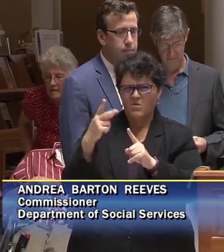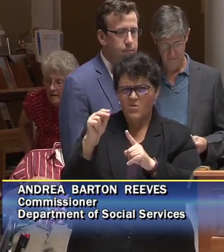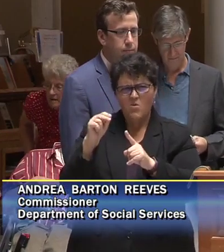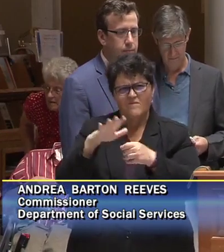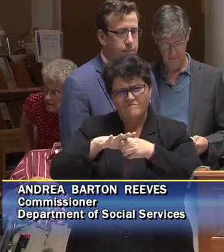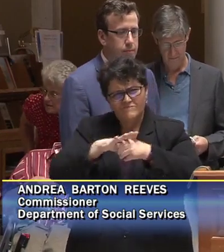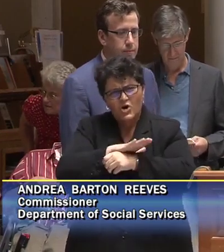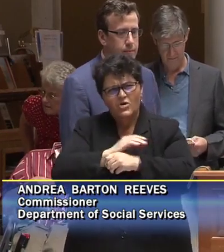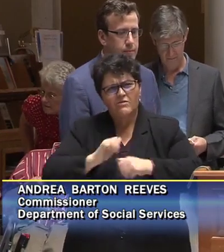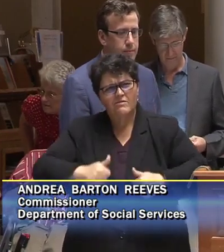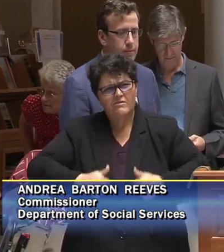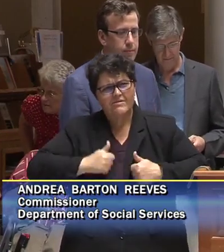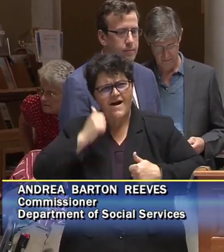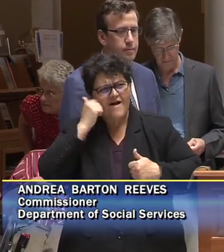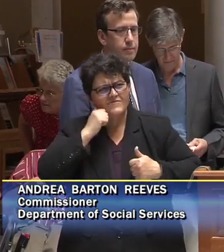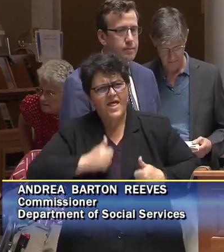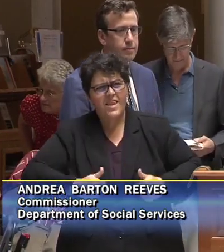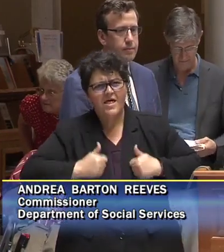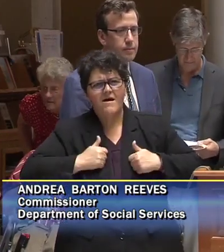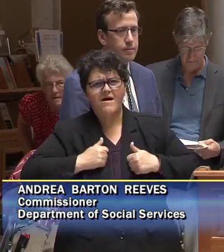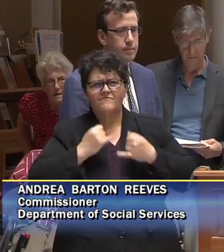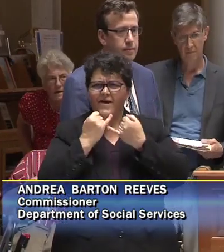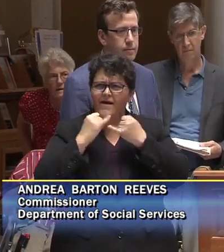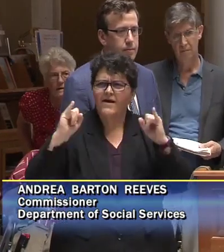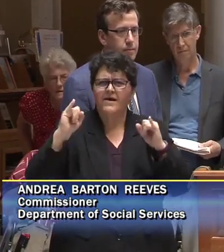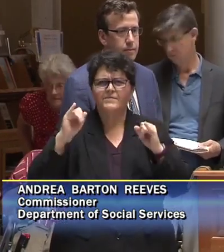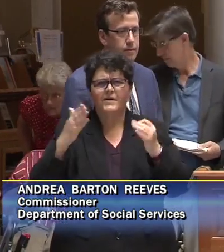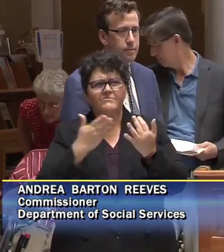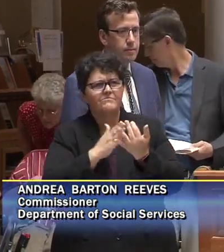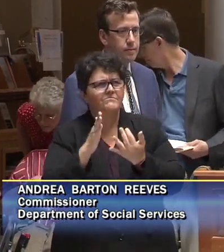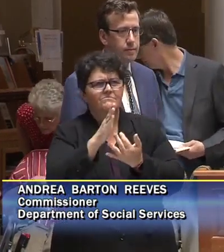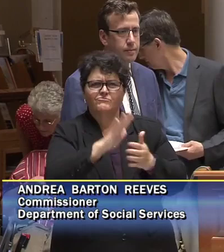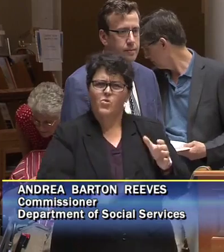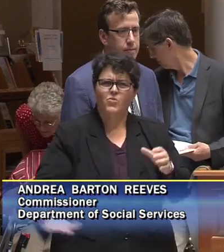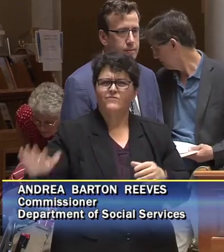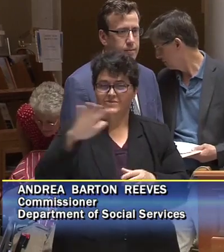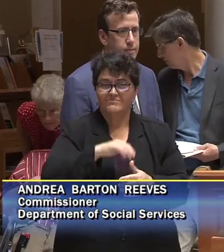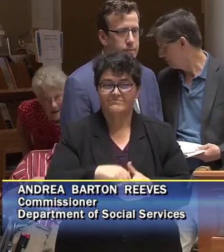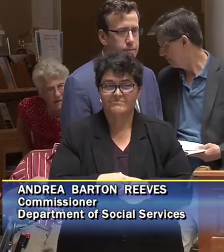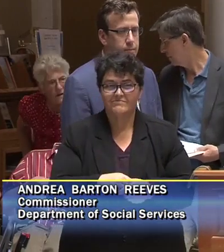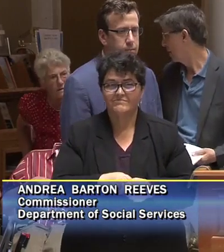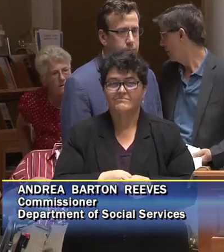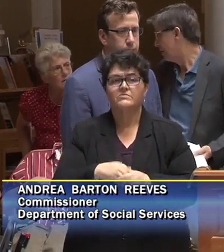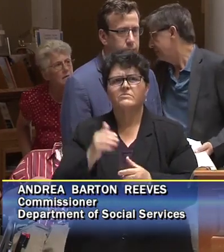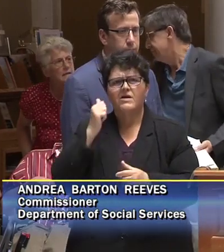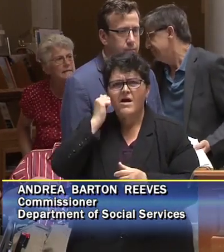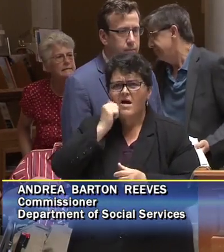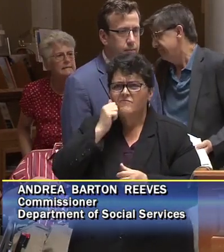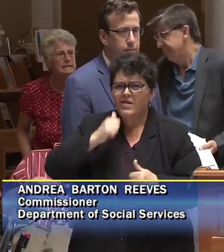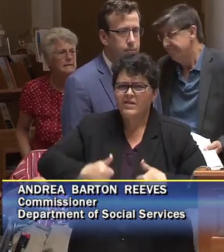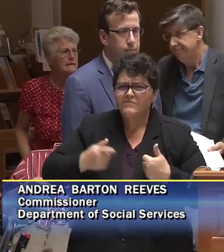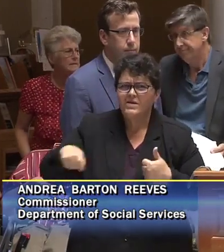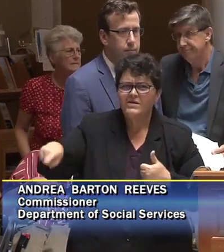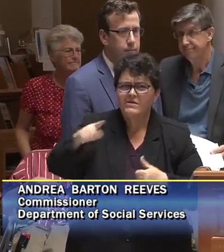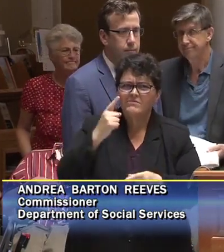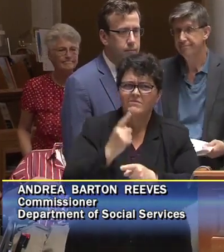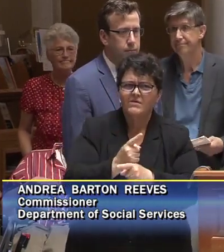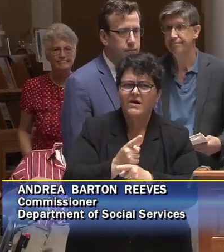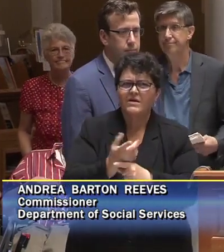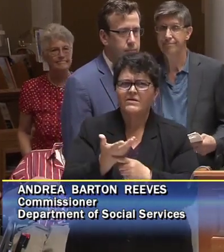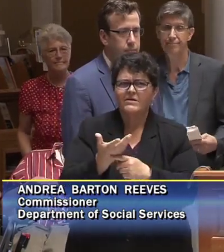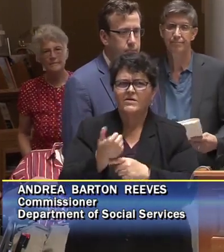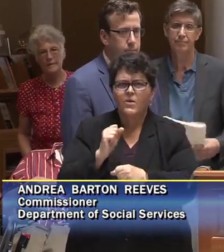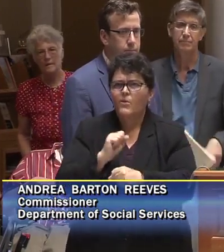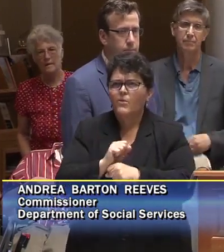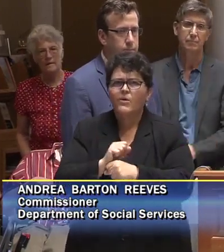provide independence and mobility. Wheelchairs are essential for daily living, allowing people to live and work and go to school